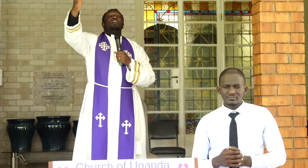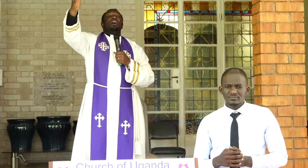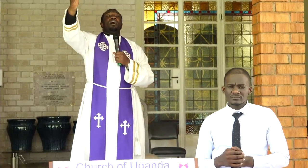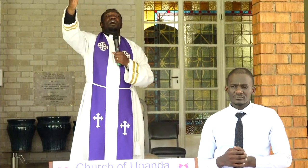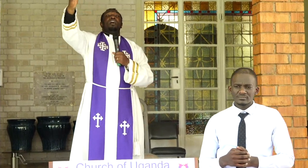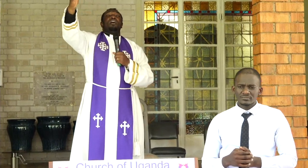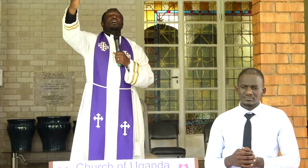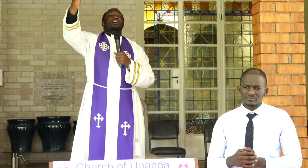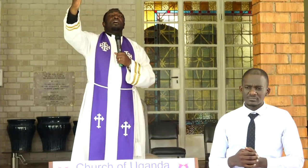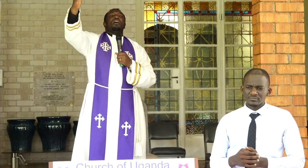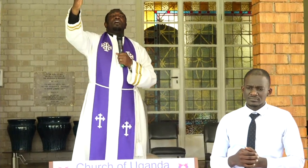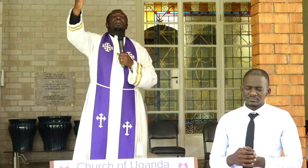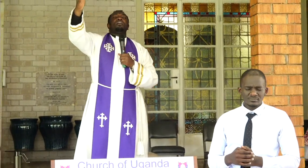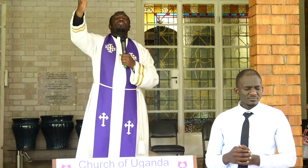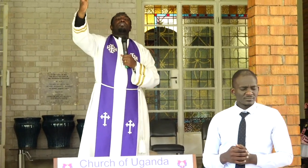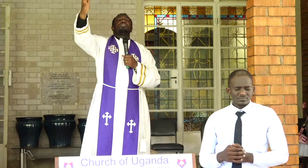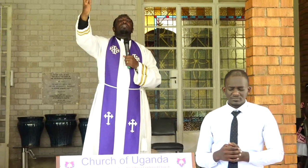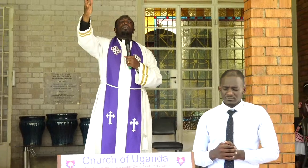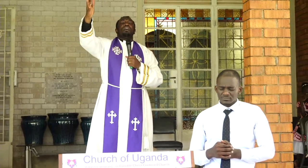higher.